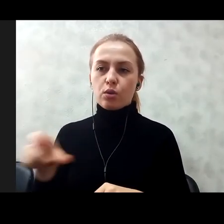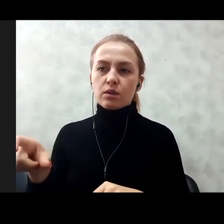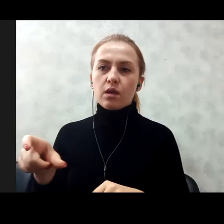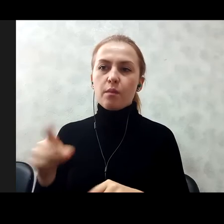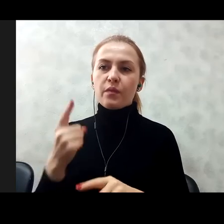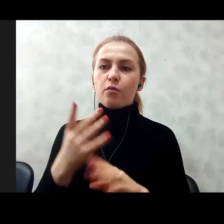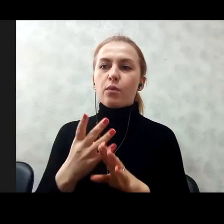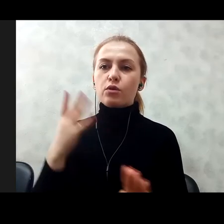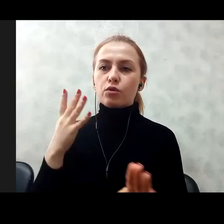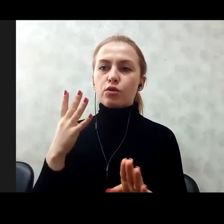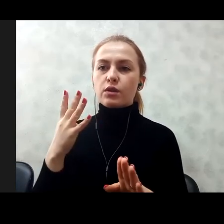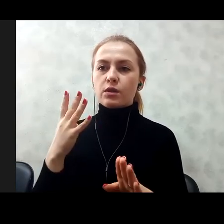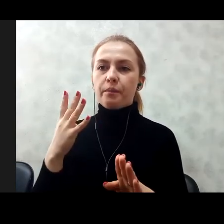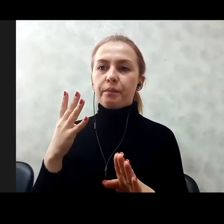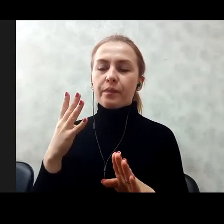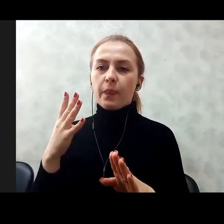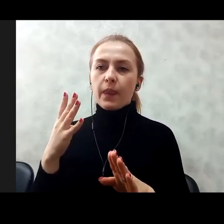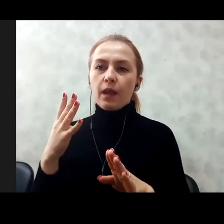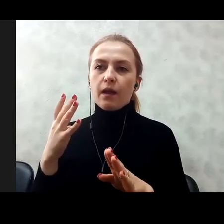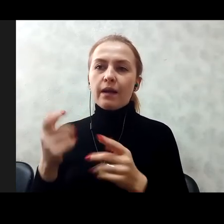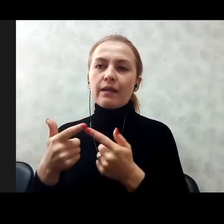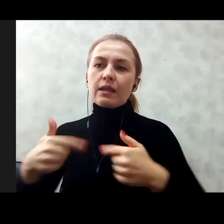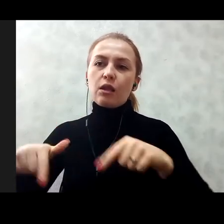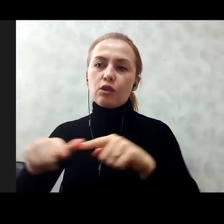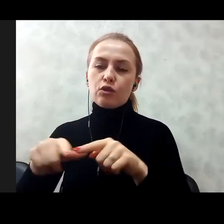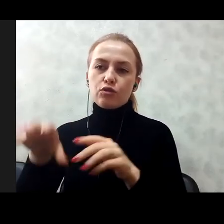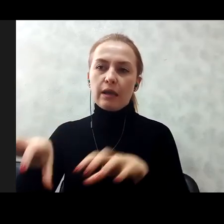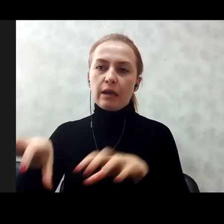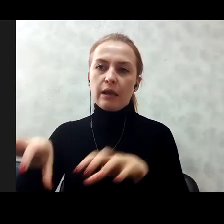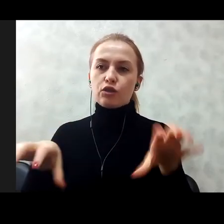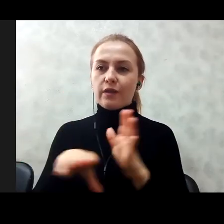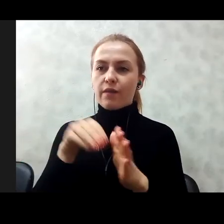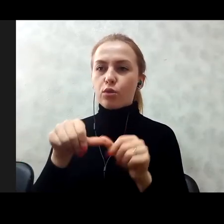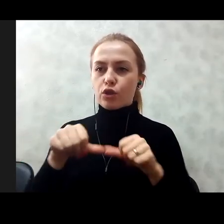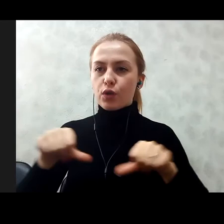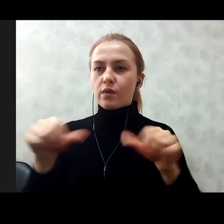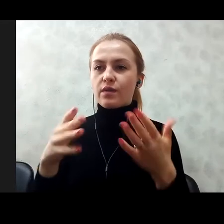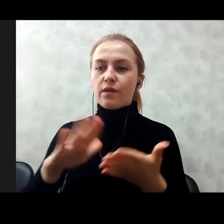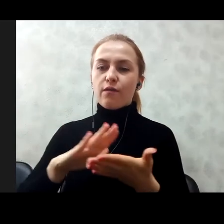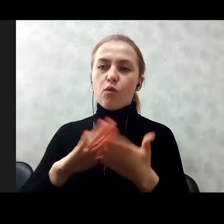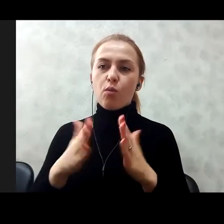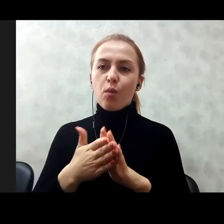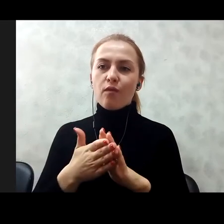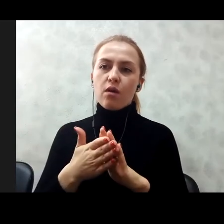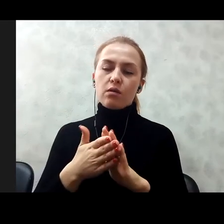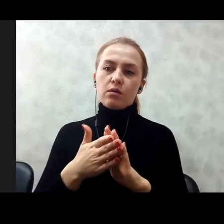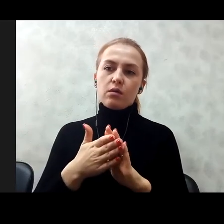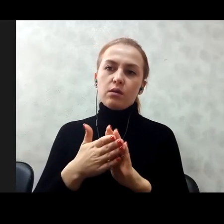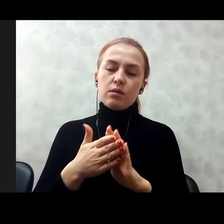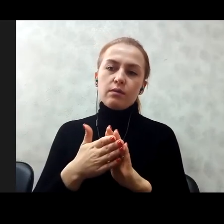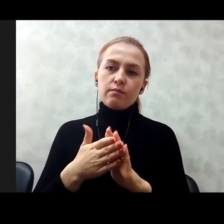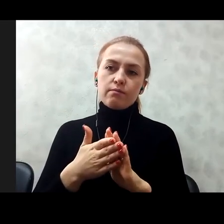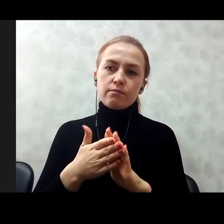were the most active, and PECs also worked under very challenging conditions.